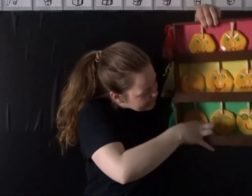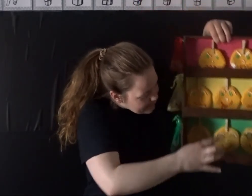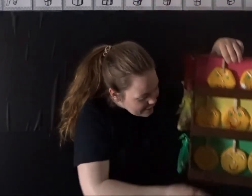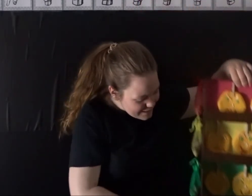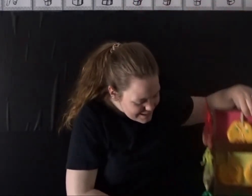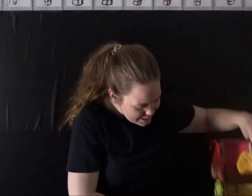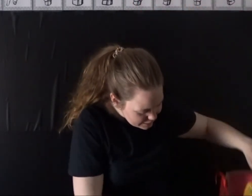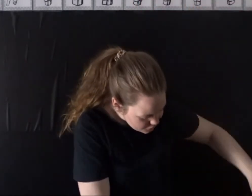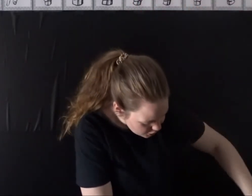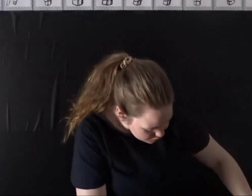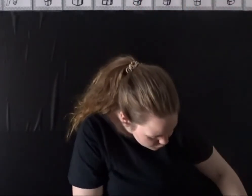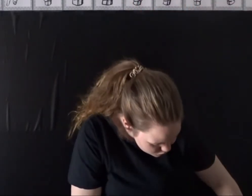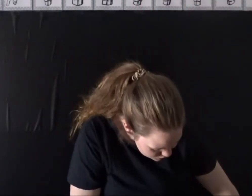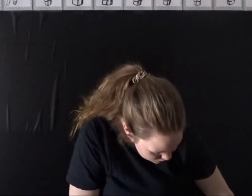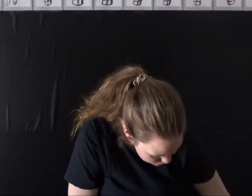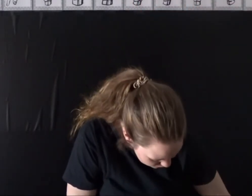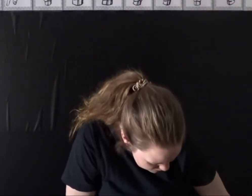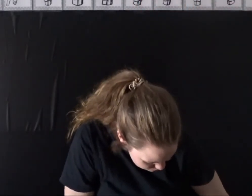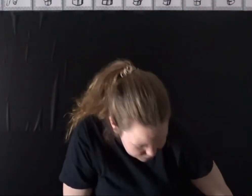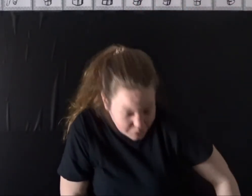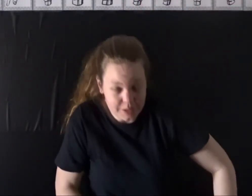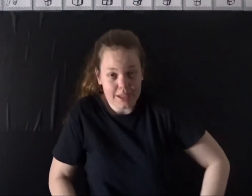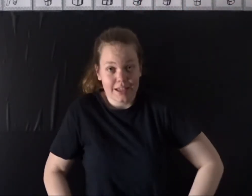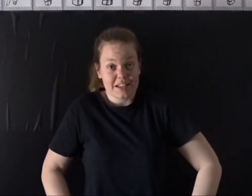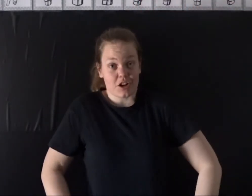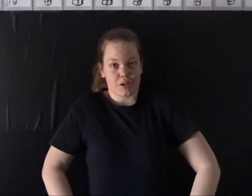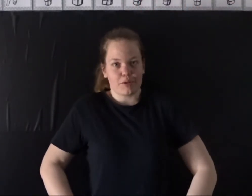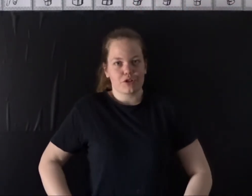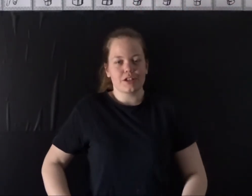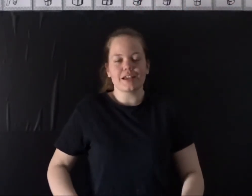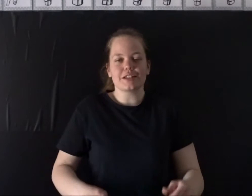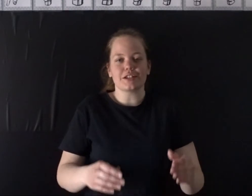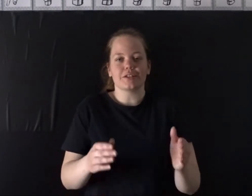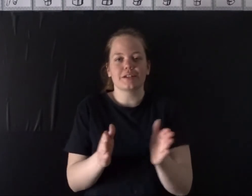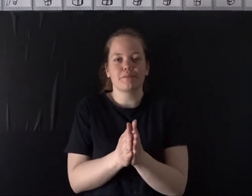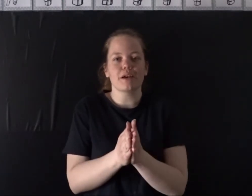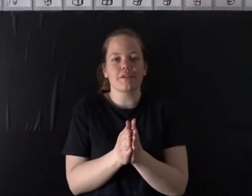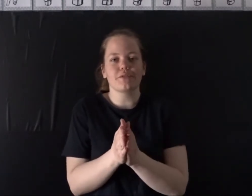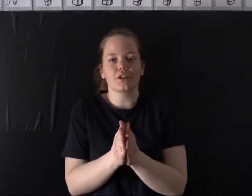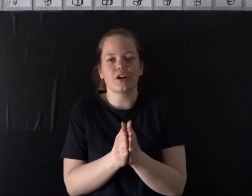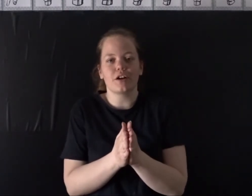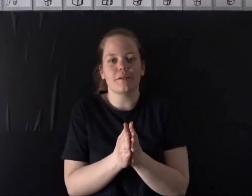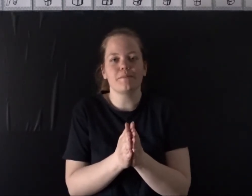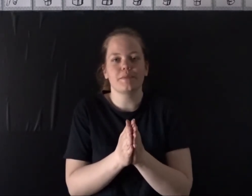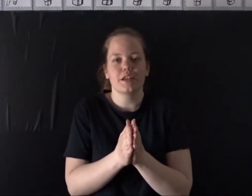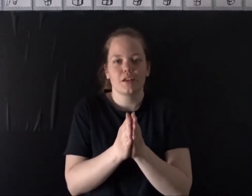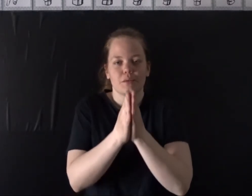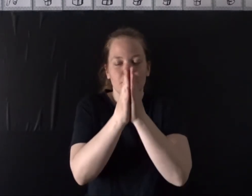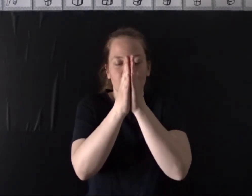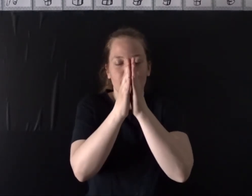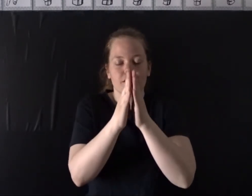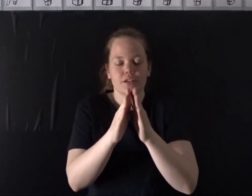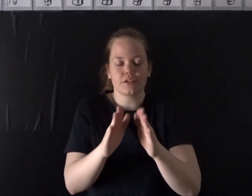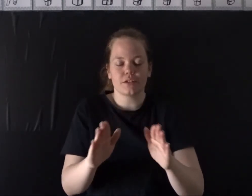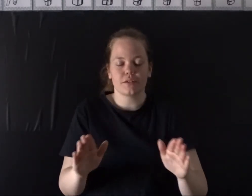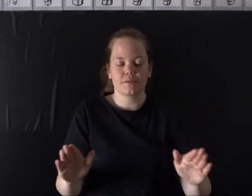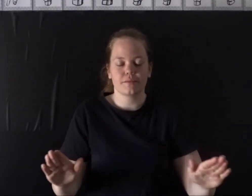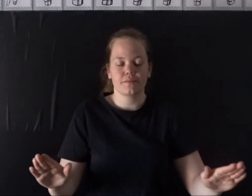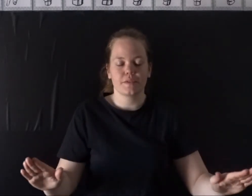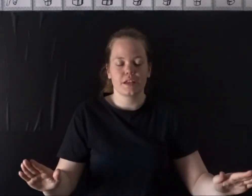And that's kind of a hard emotion to come by sometimes. It's a hard emotion to get to. But for calm, we are going to